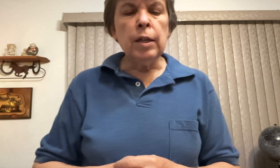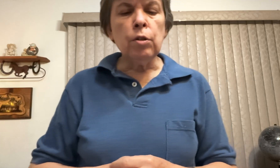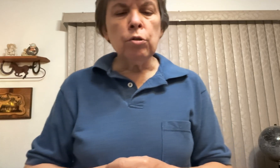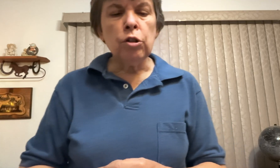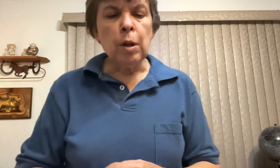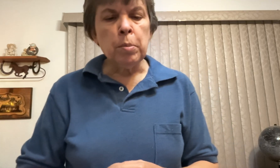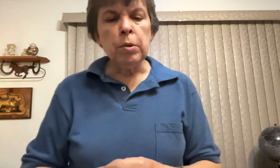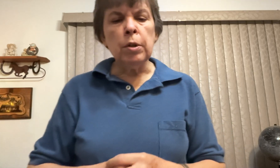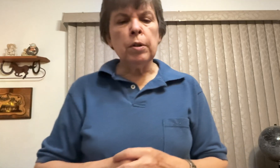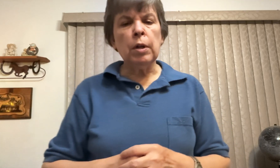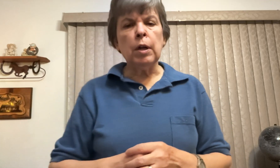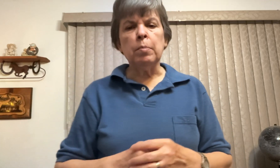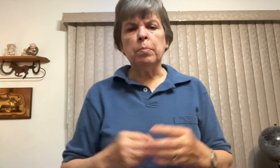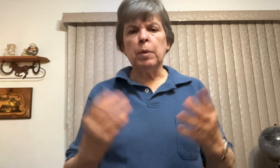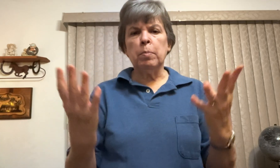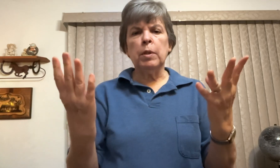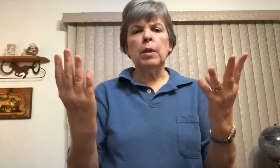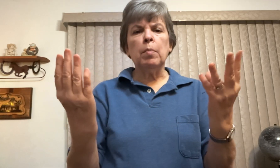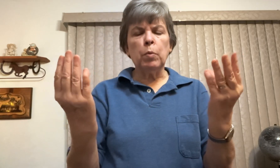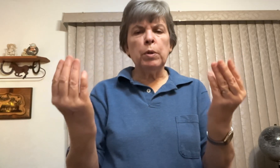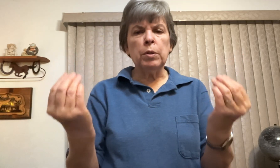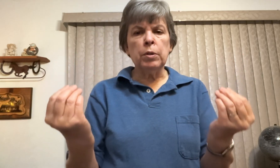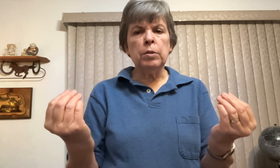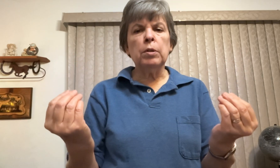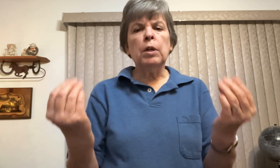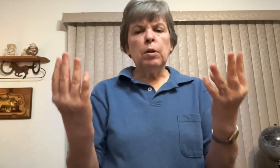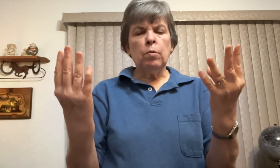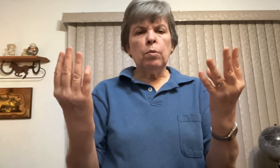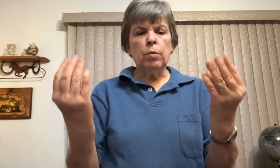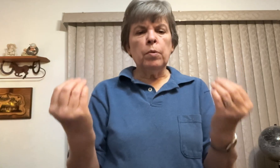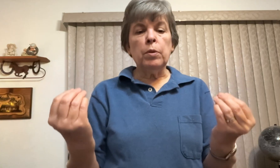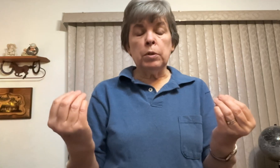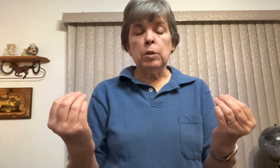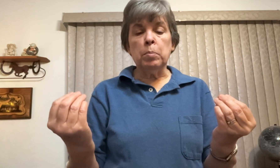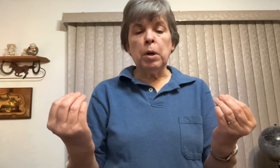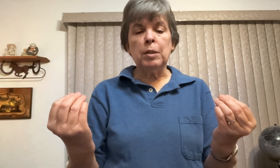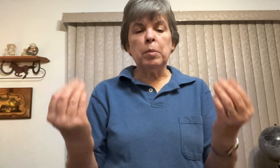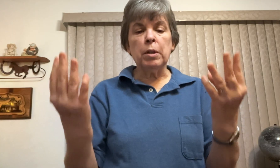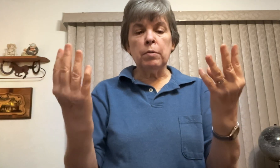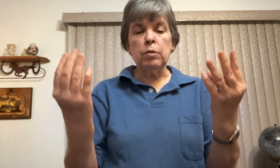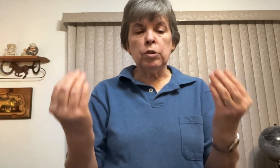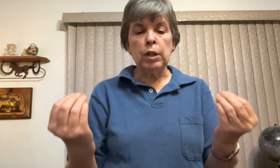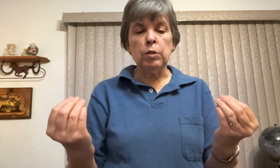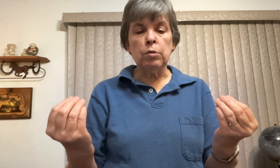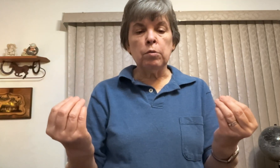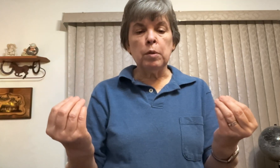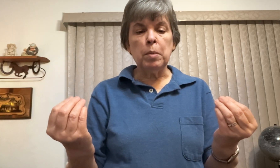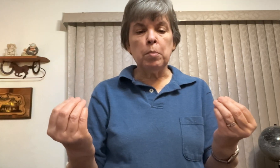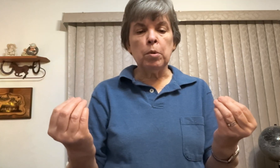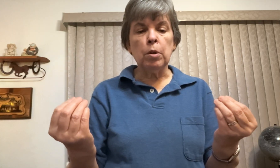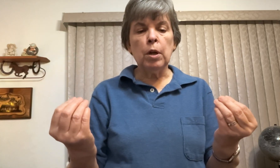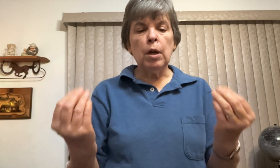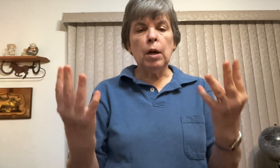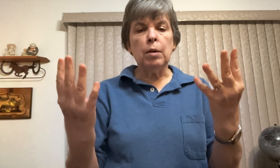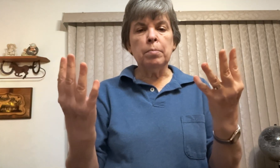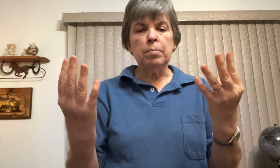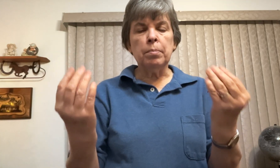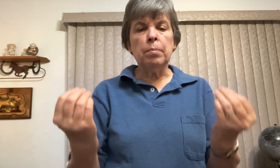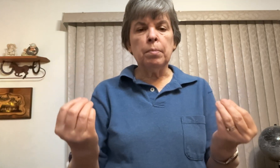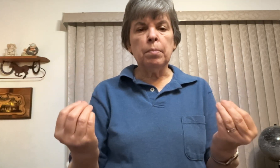Tender shepherd. I'm going, this is a possibility for gentle, remember, but I'm